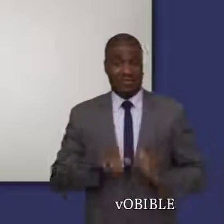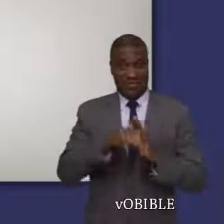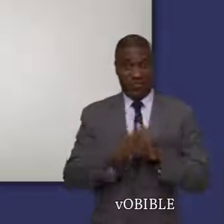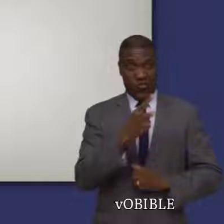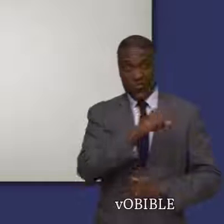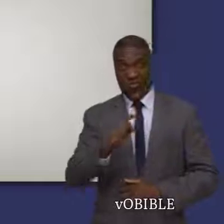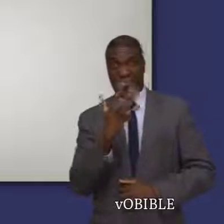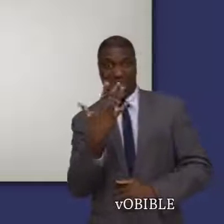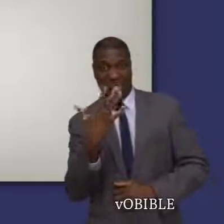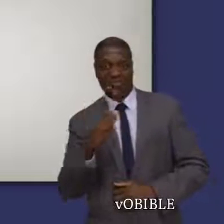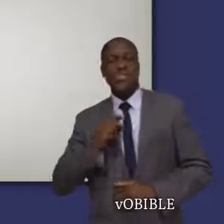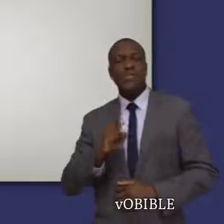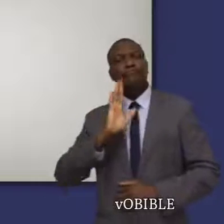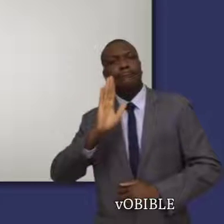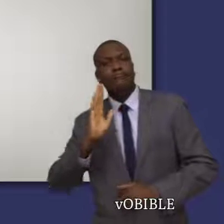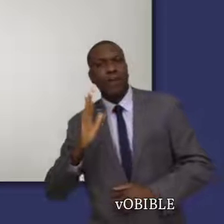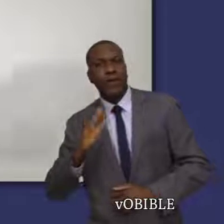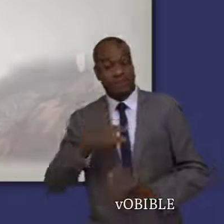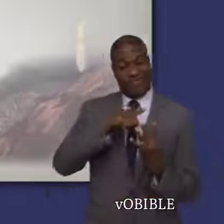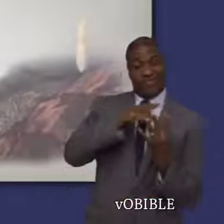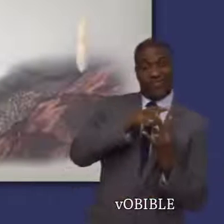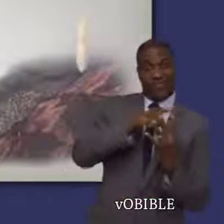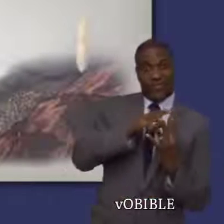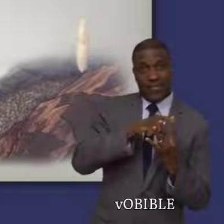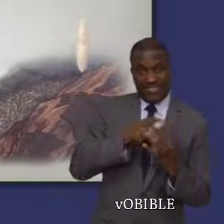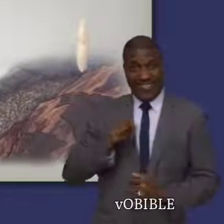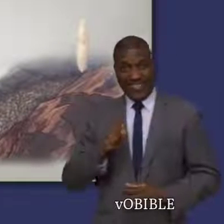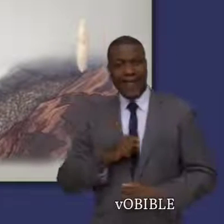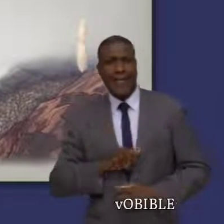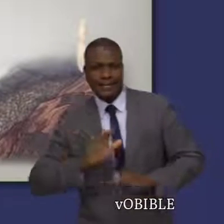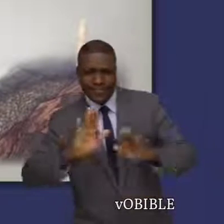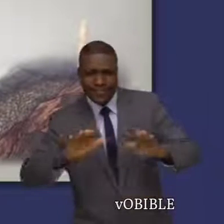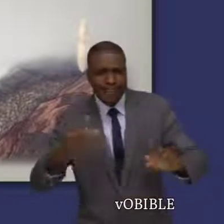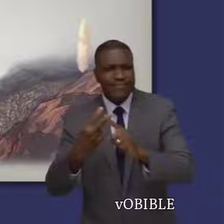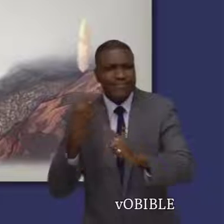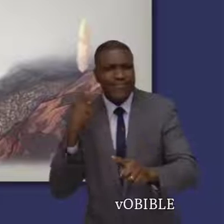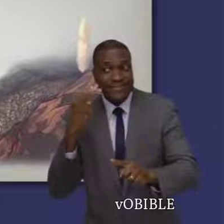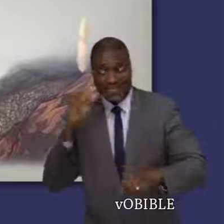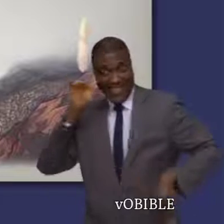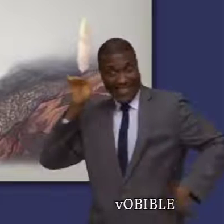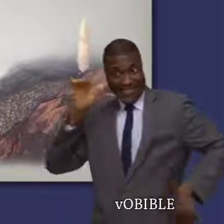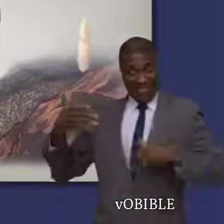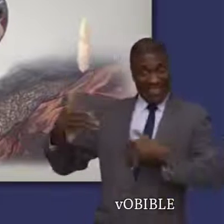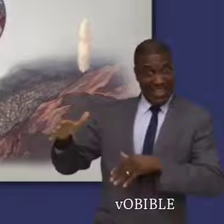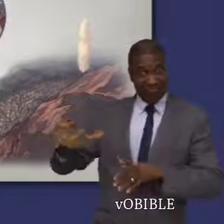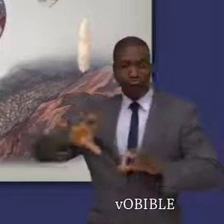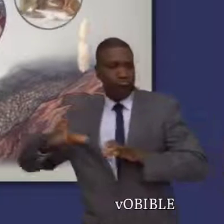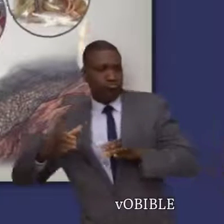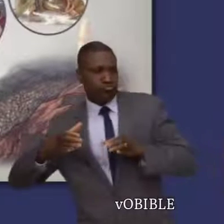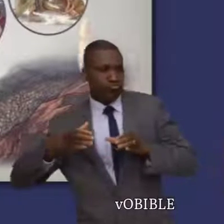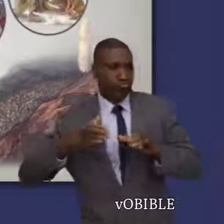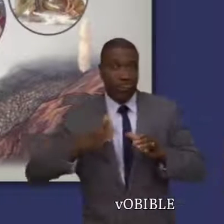the first discourse, found in chapters 1 to 4, Moses reviews Israel's history after the Exodus and urges